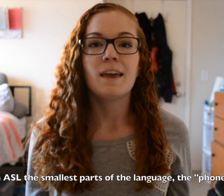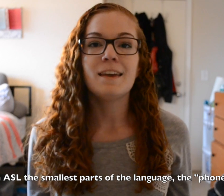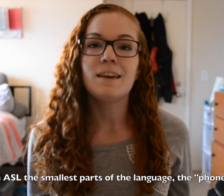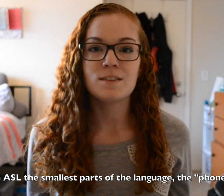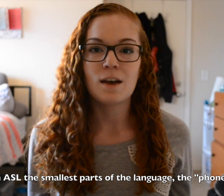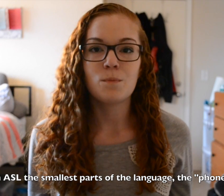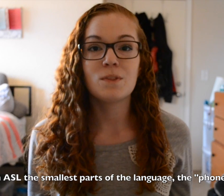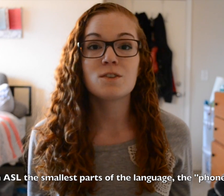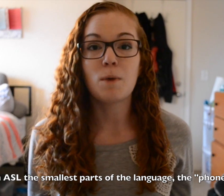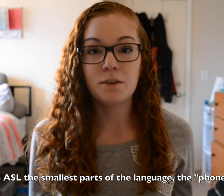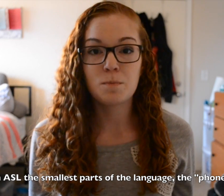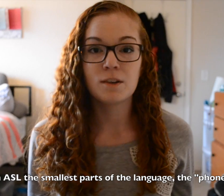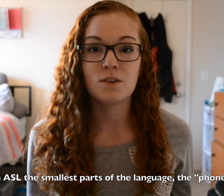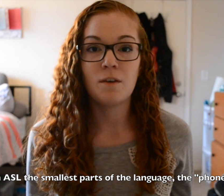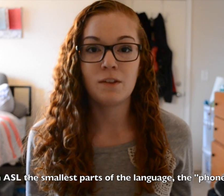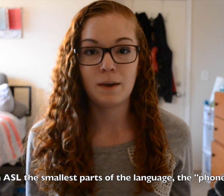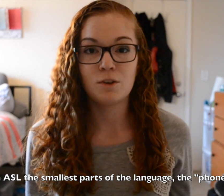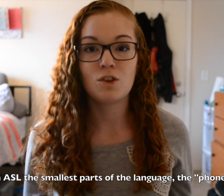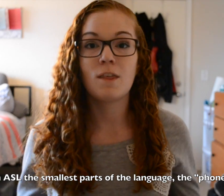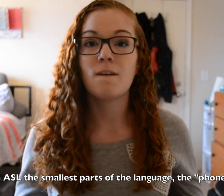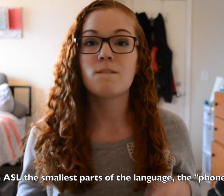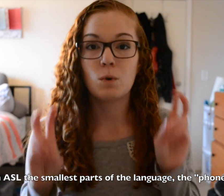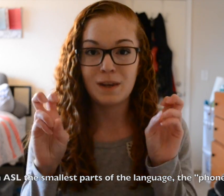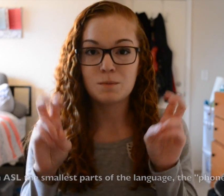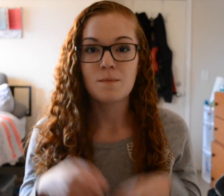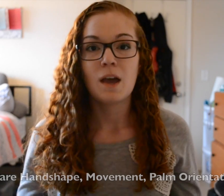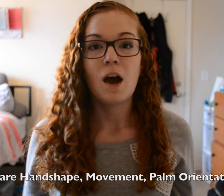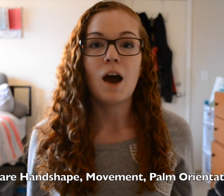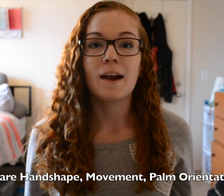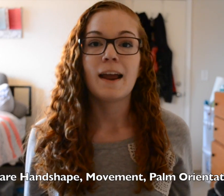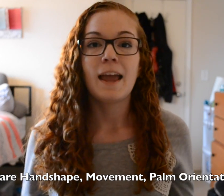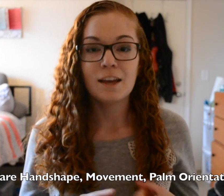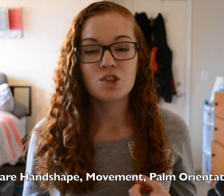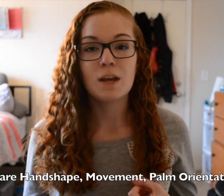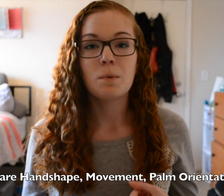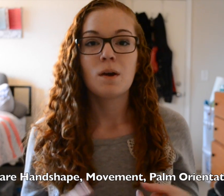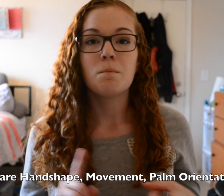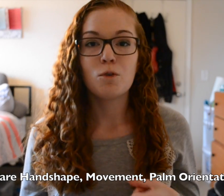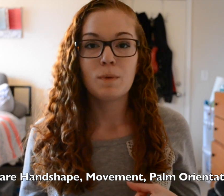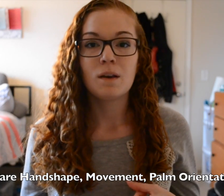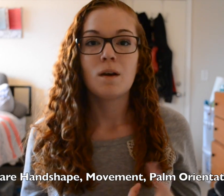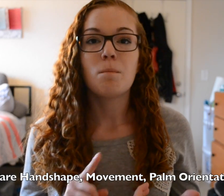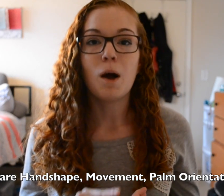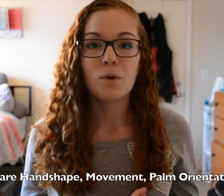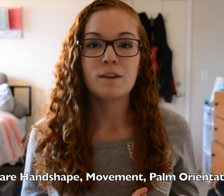In ASL, the smallest parts of the language, the phonemes, are hand shape, movement, palm